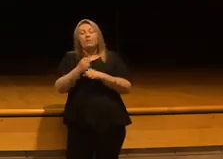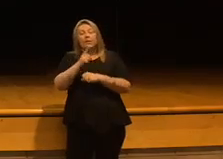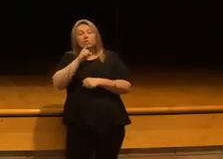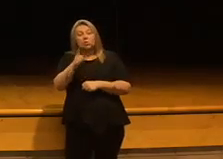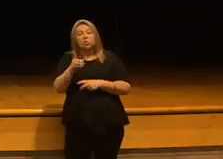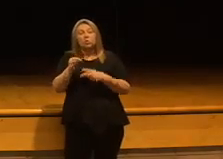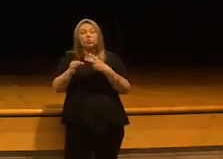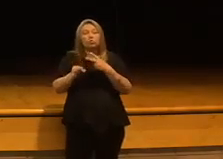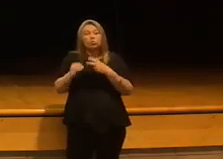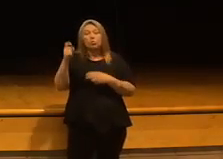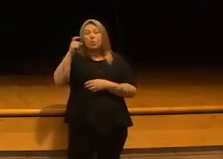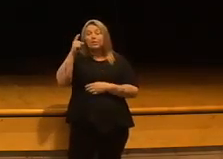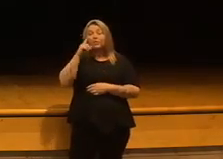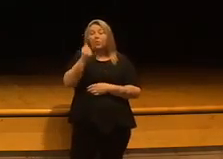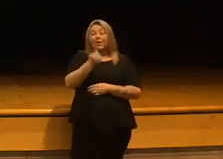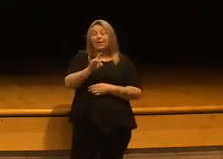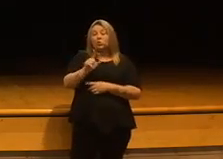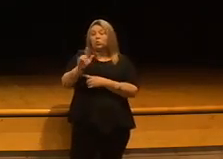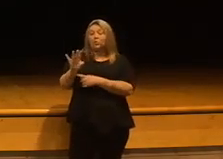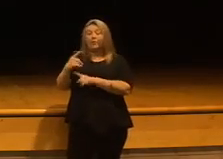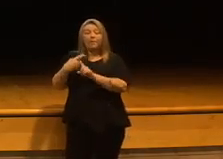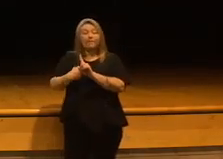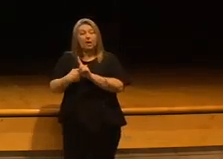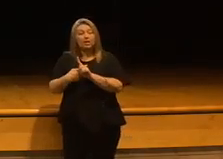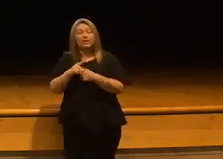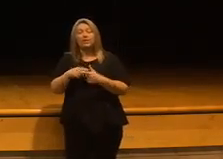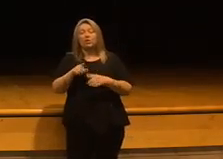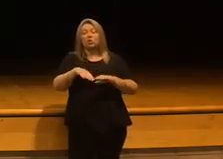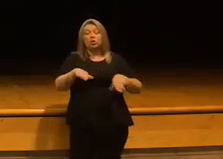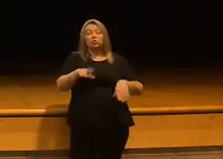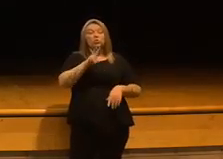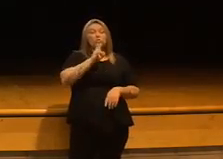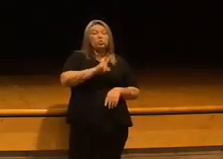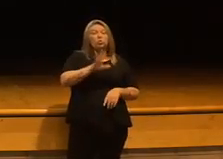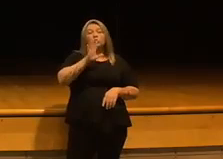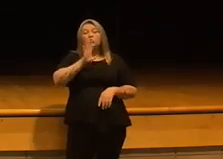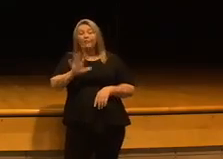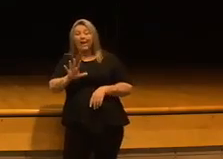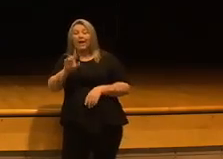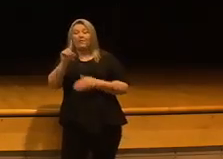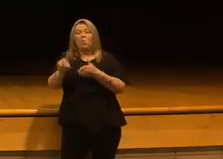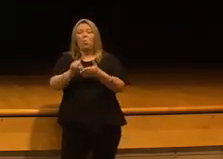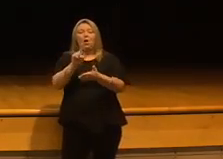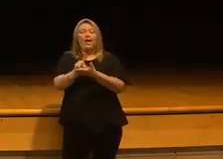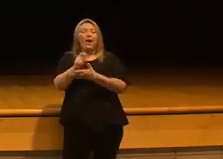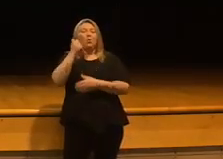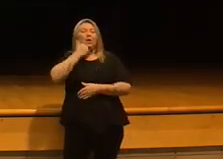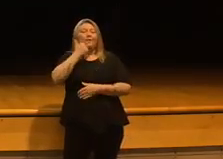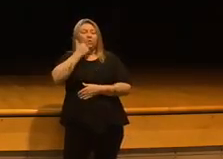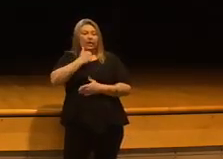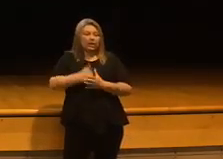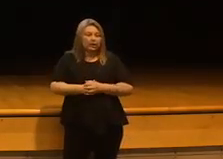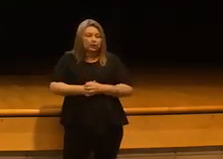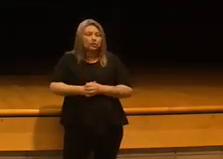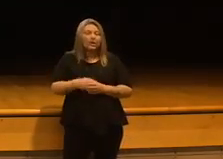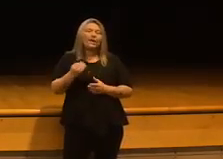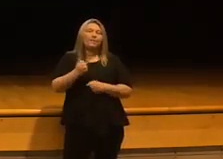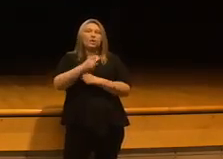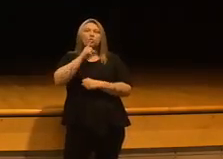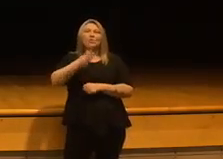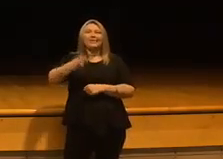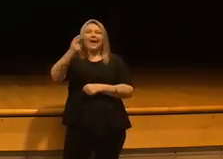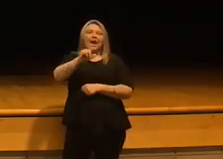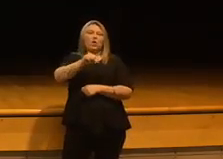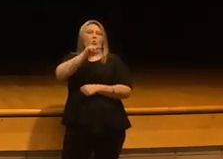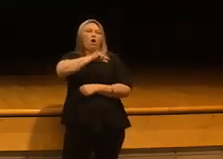and 24 months. And for children 2 to 5, limit screen time to 1 hour per day of high-quality programming. And then for children 6